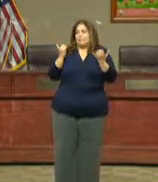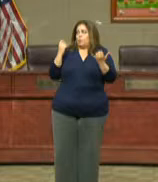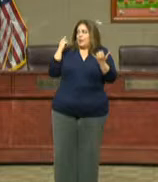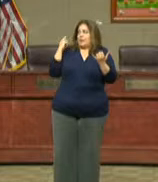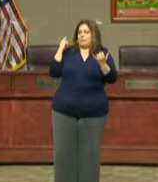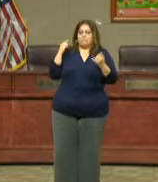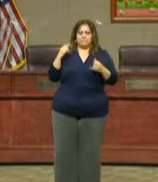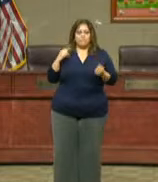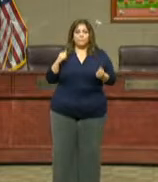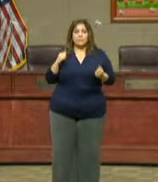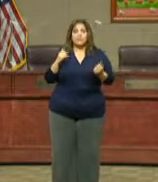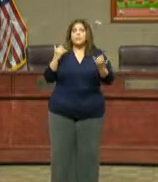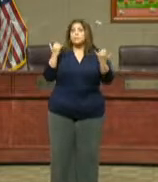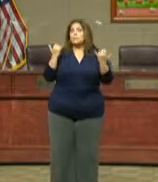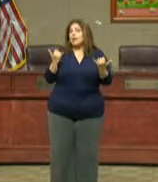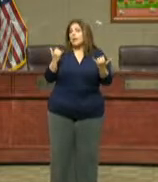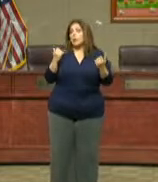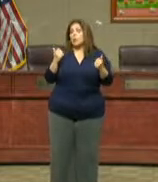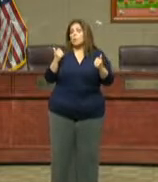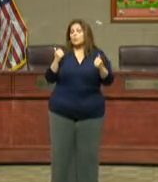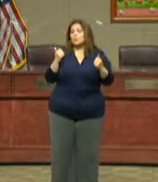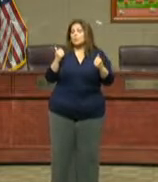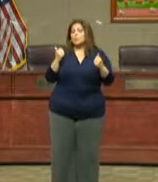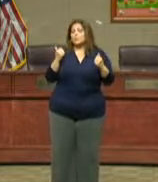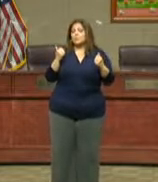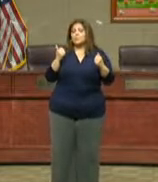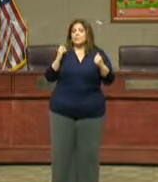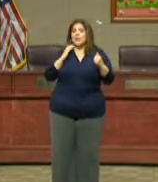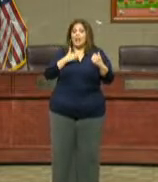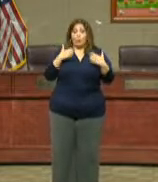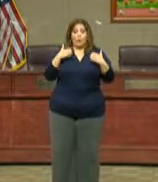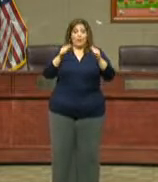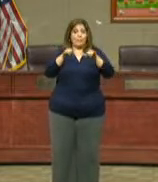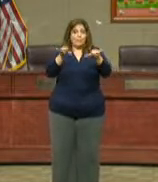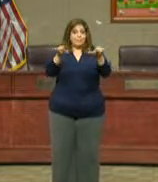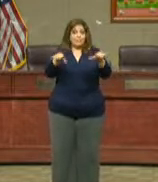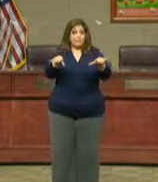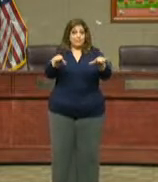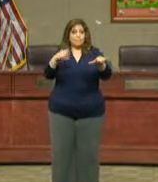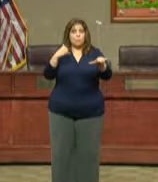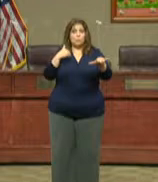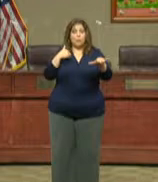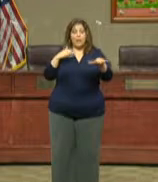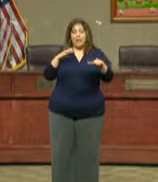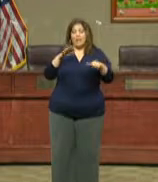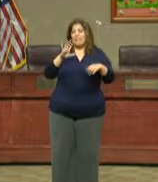want to call to the health of our health system. We have almost 5,000 beds in our